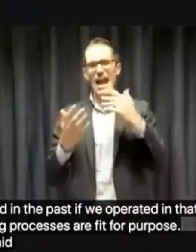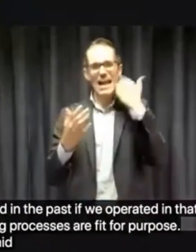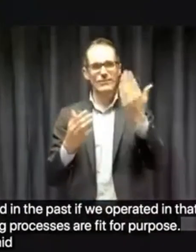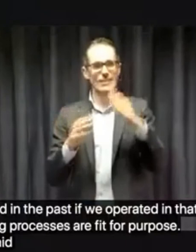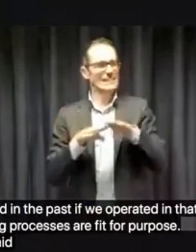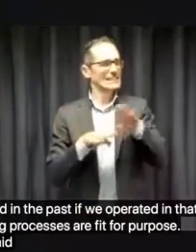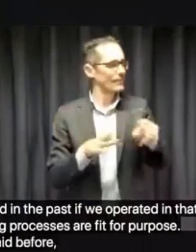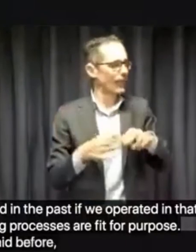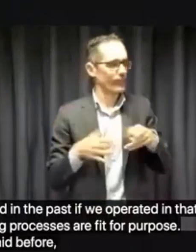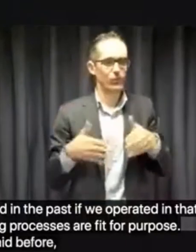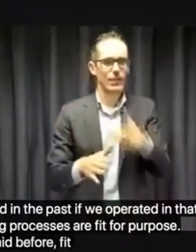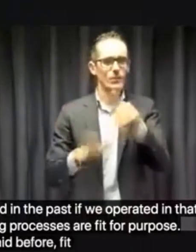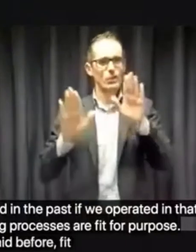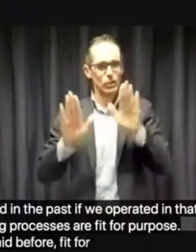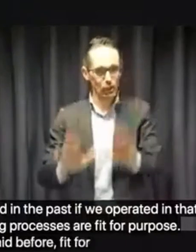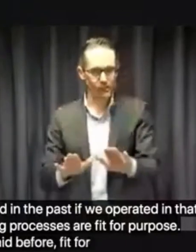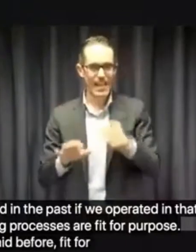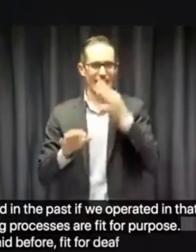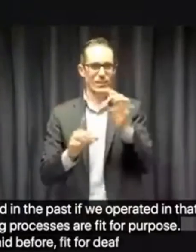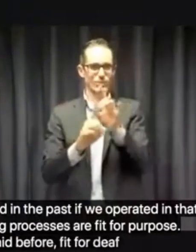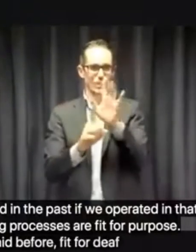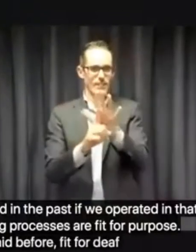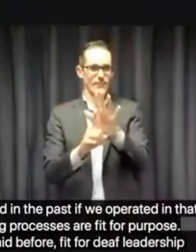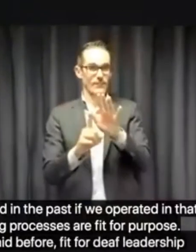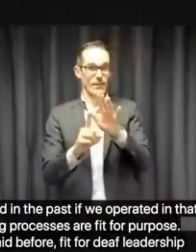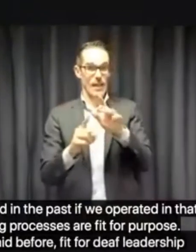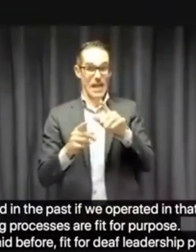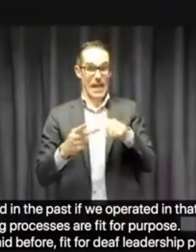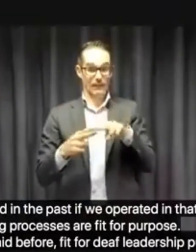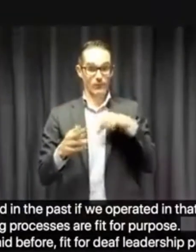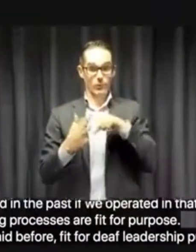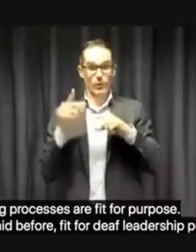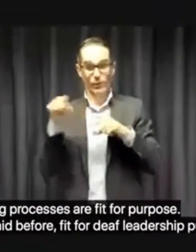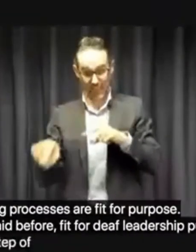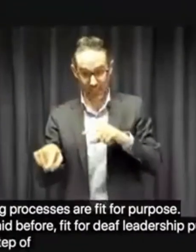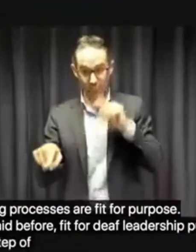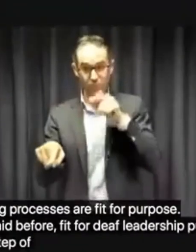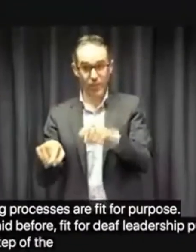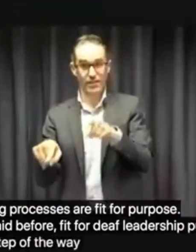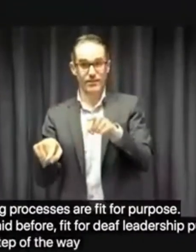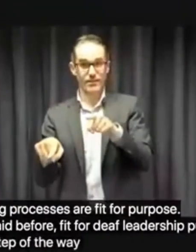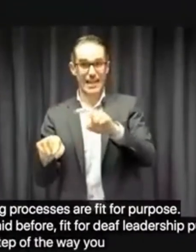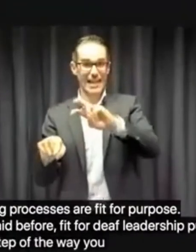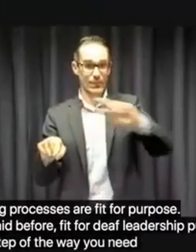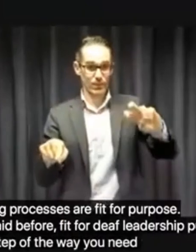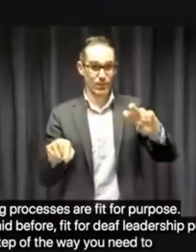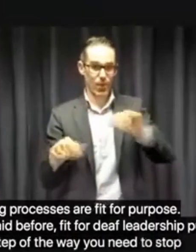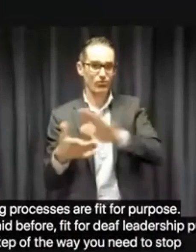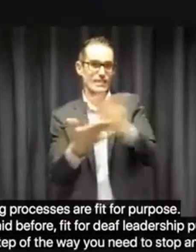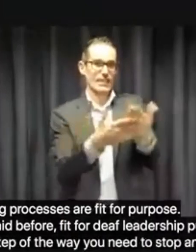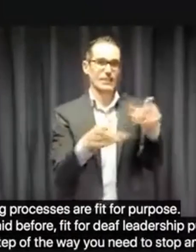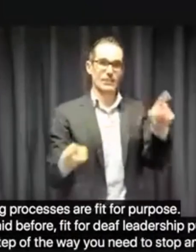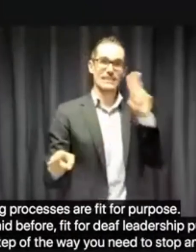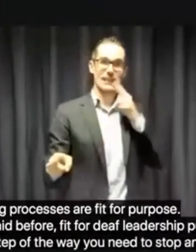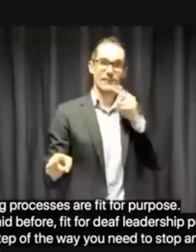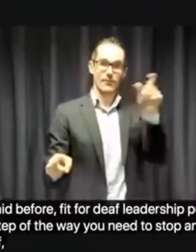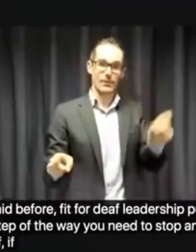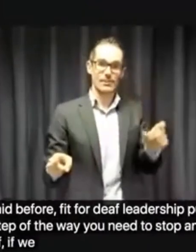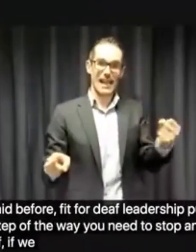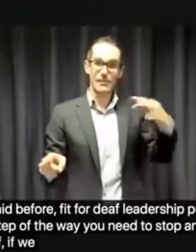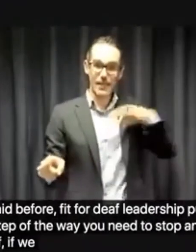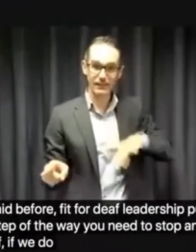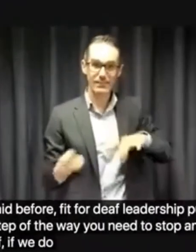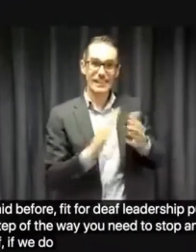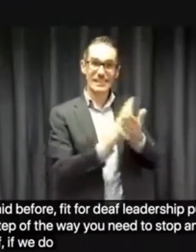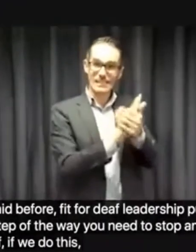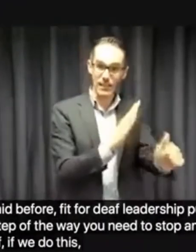purposes. So every step of the way, you need to stop and ask yourself, if we do this, will this equal or translate